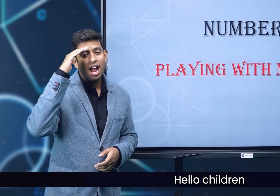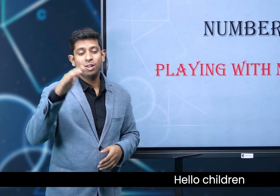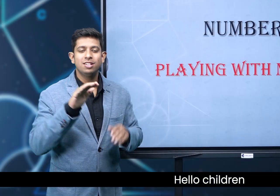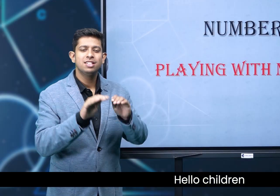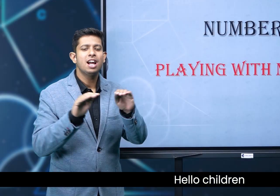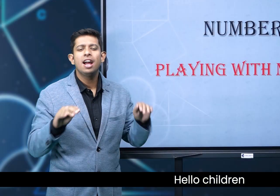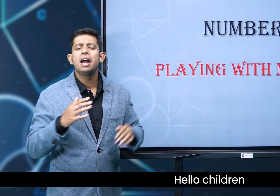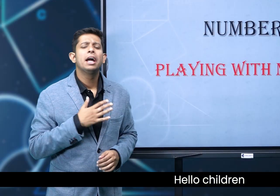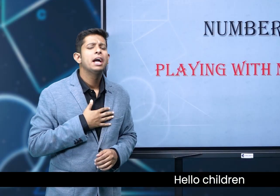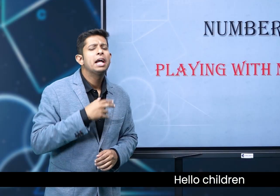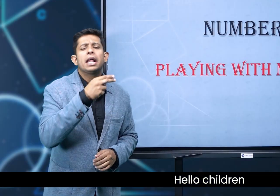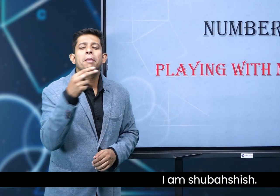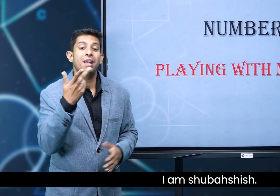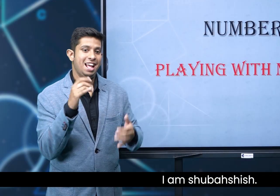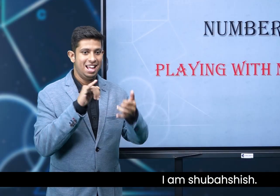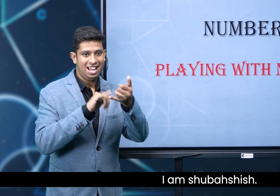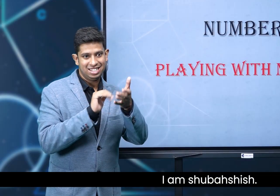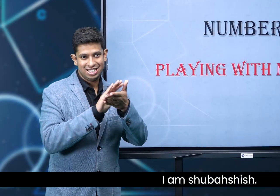Hello children, I am Shubhashish.